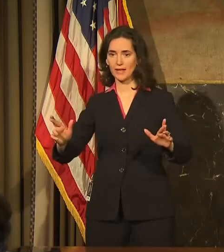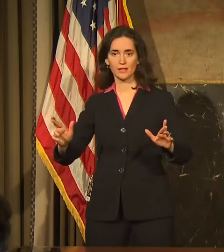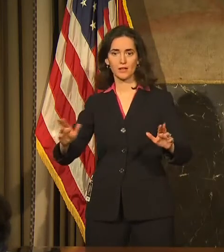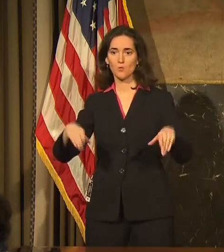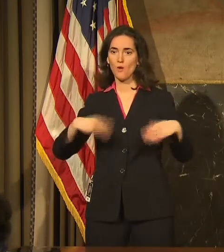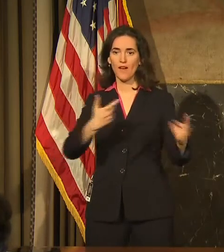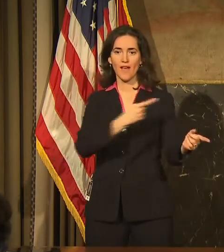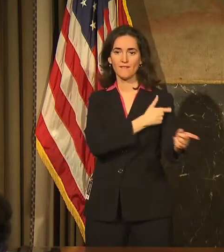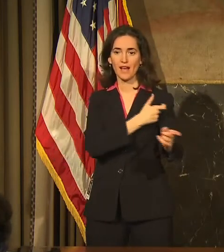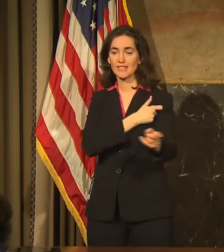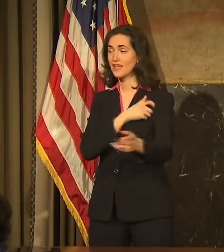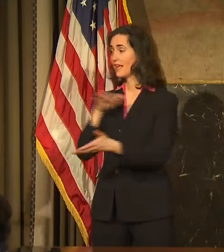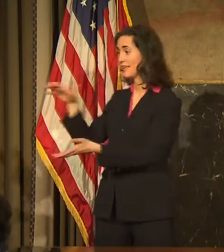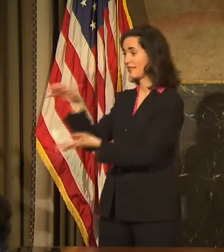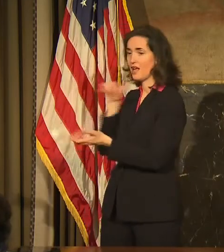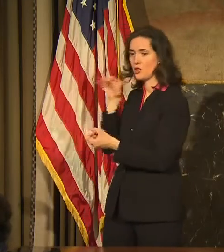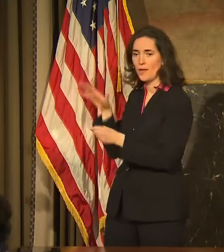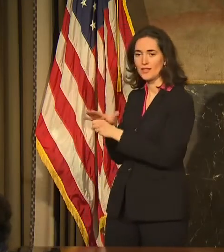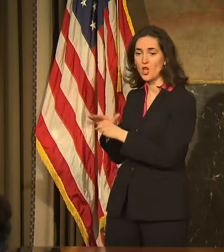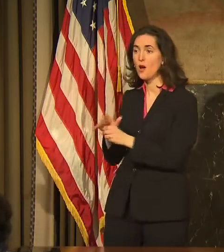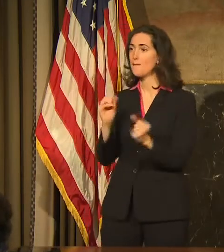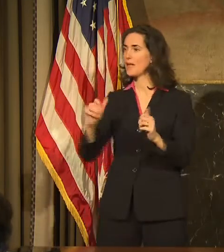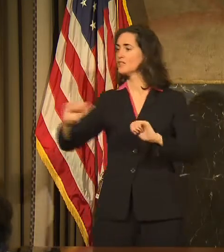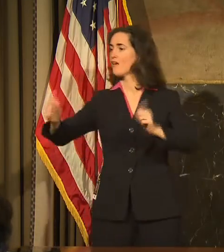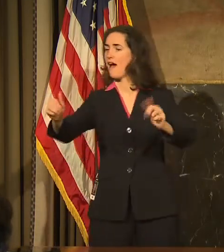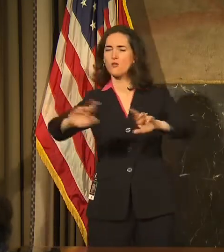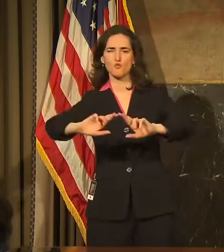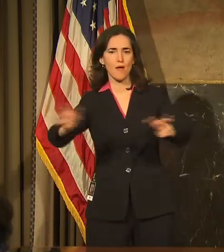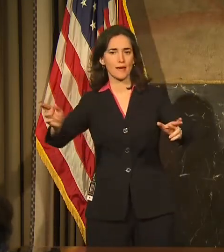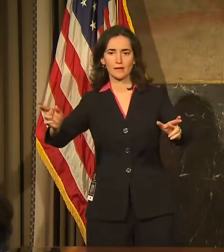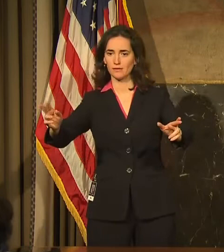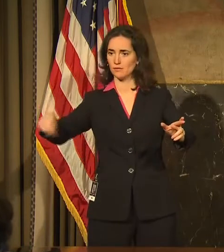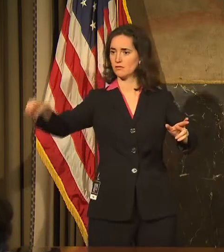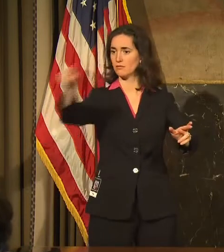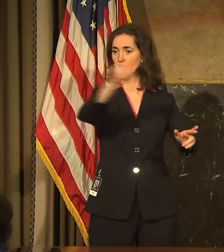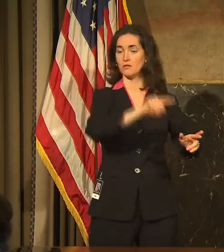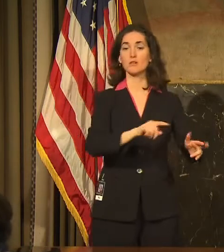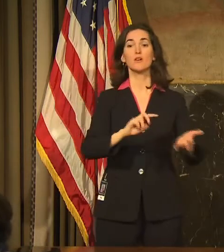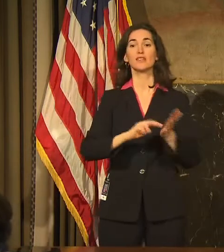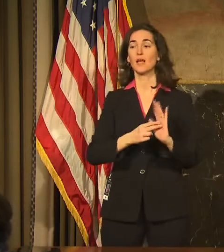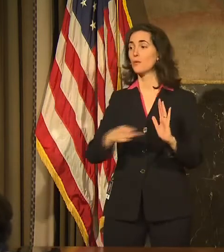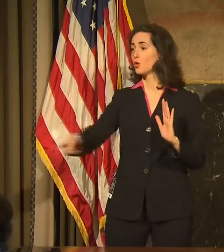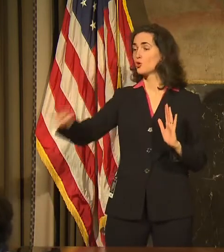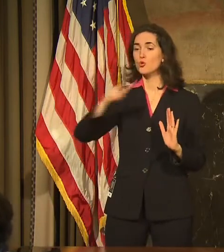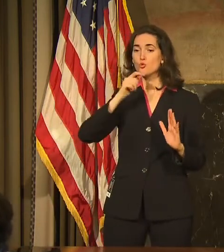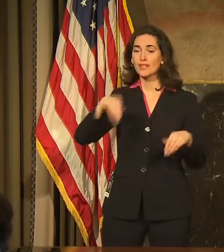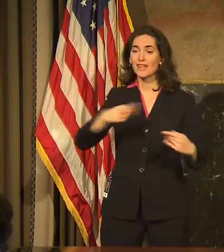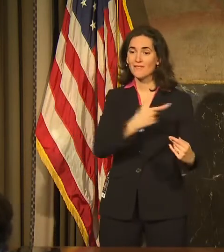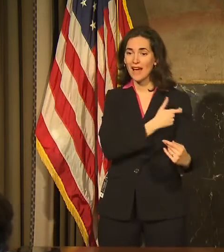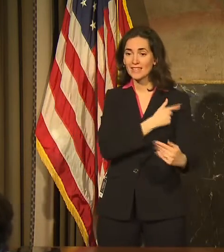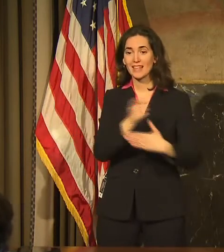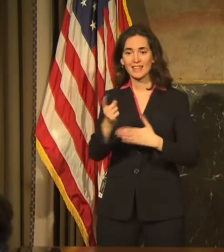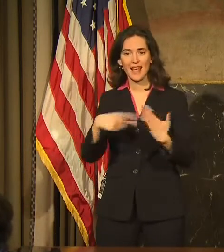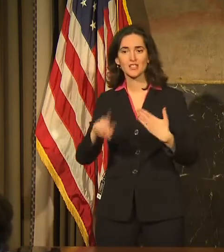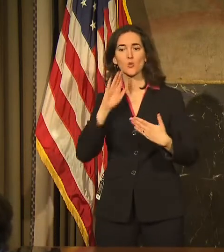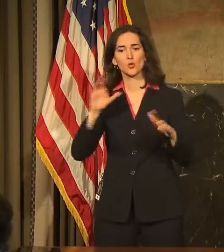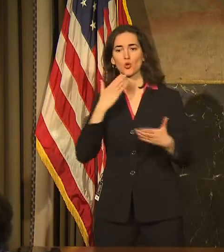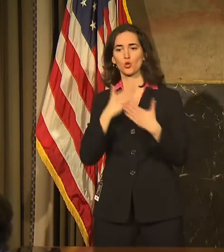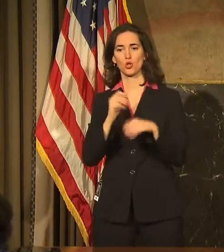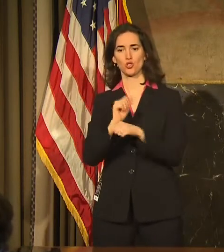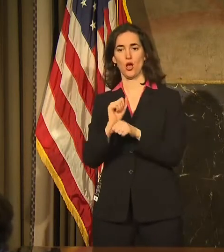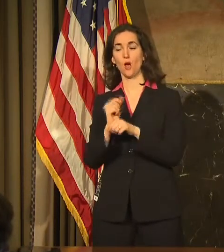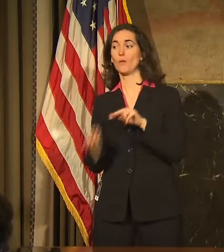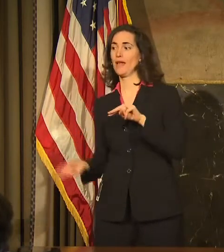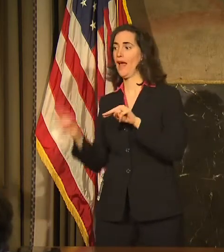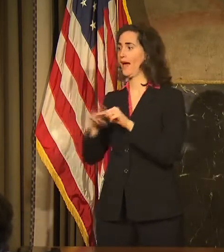I mean, supply really has been our limiting factor. So I think that our vaccine providers are going to do a good job next week with the added